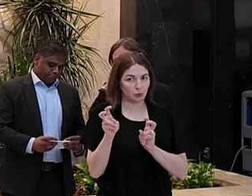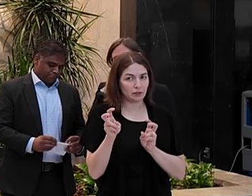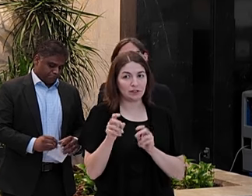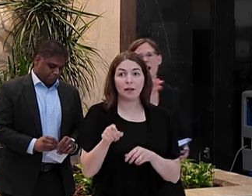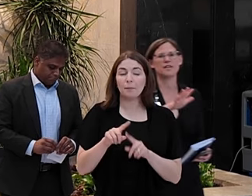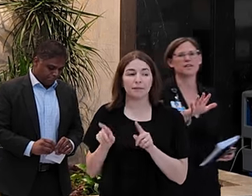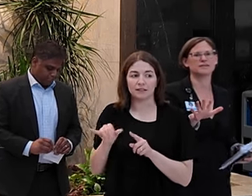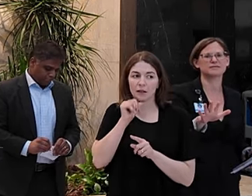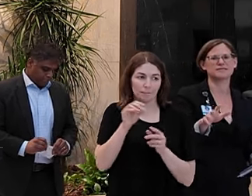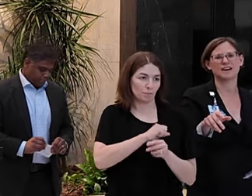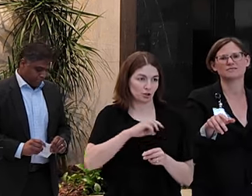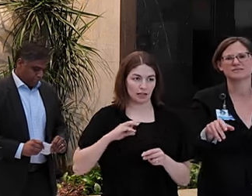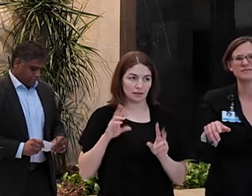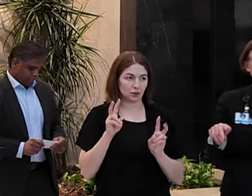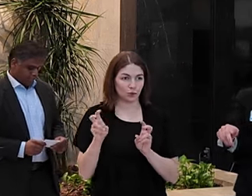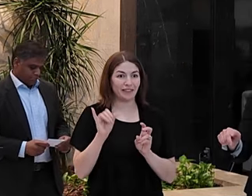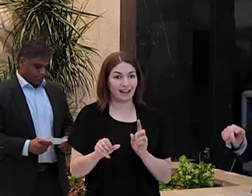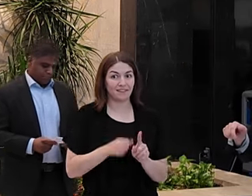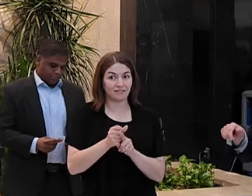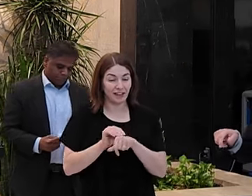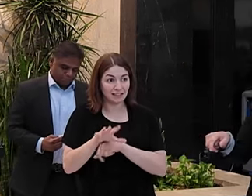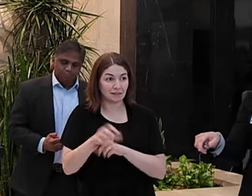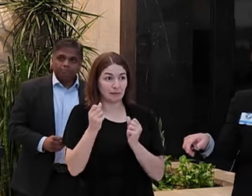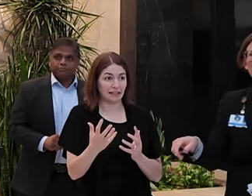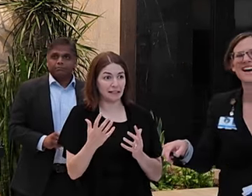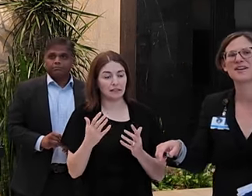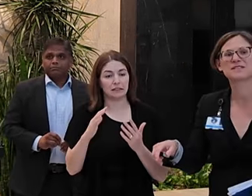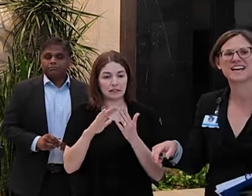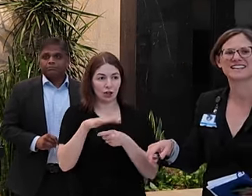any. this is Yeah. not, this I think- personnel matter yeah. affected a whole lot of city neighborhoods. I don't understand why